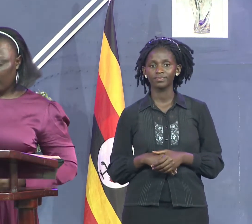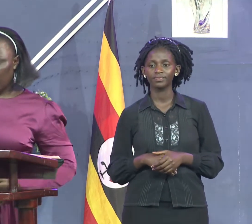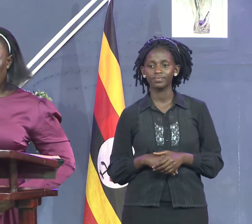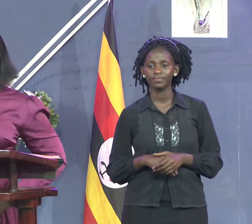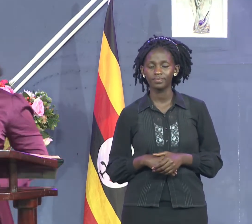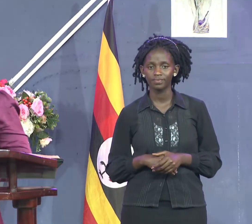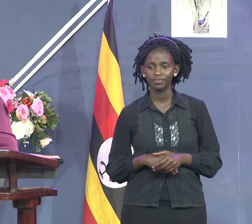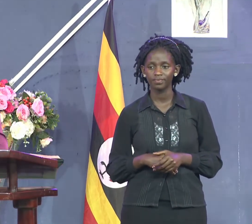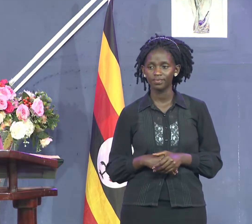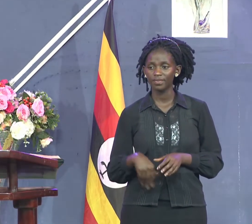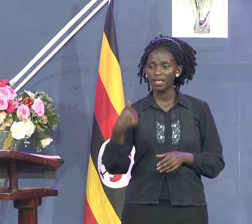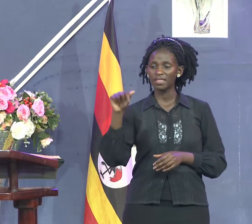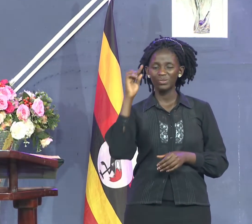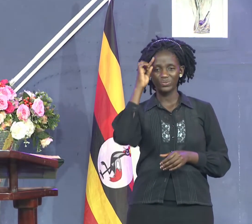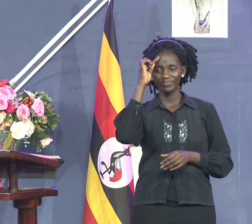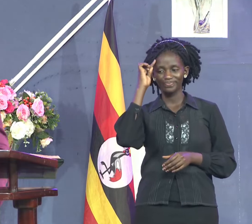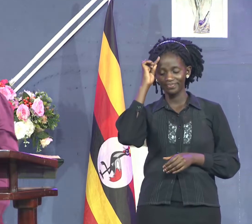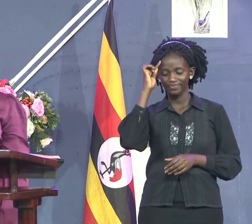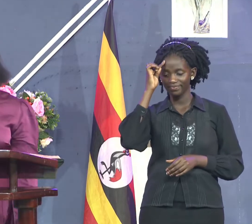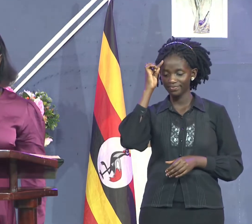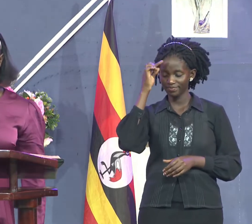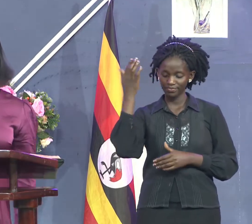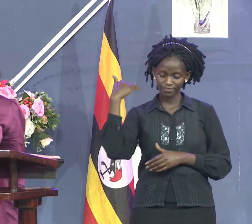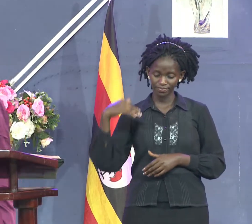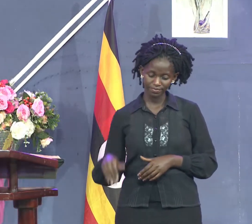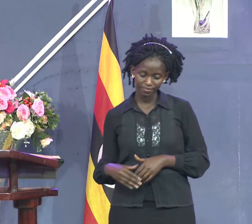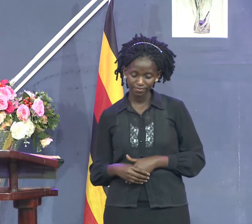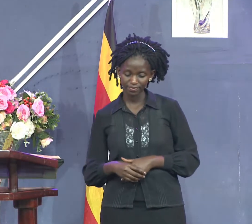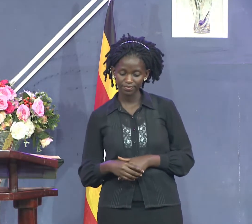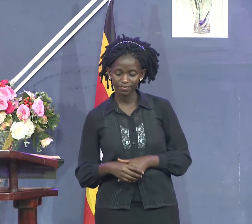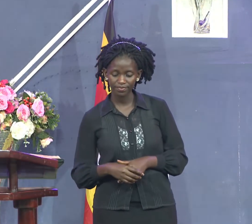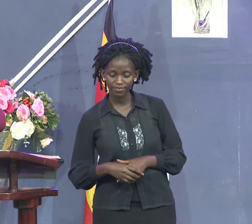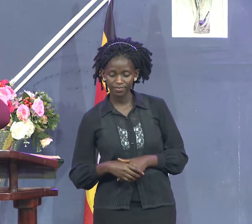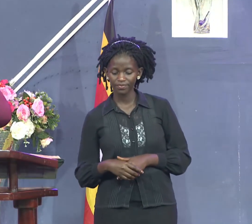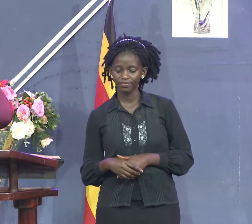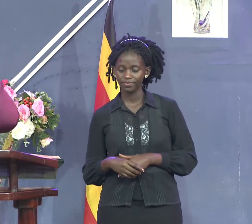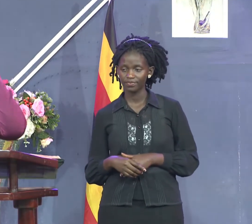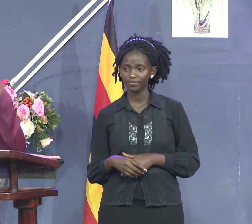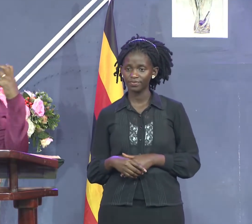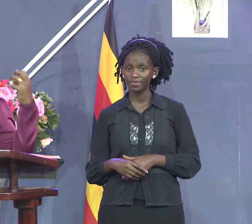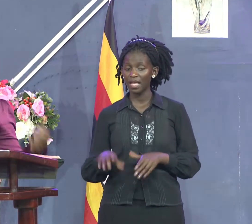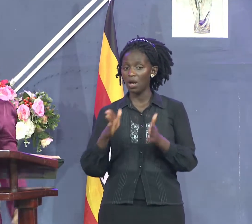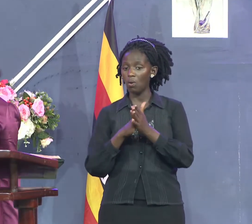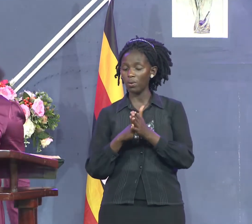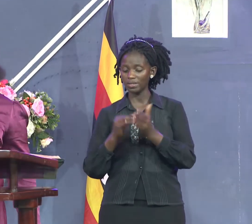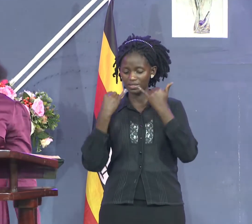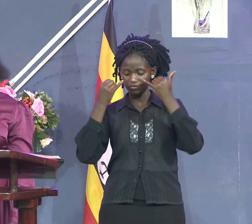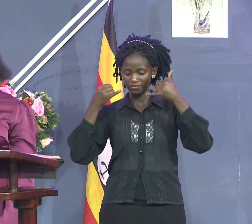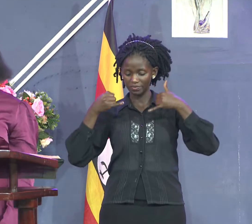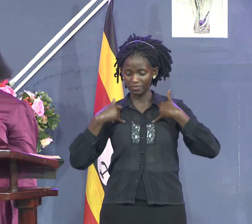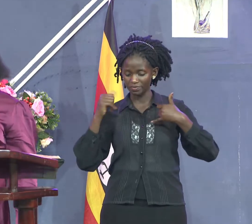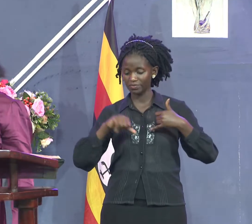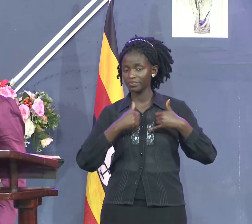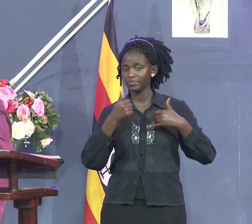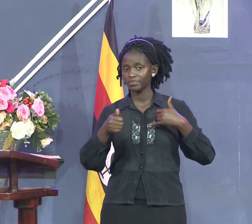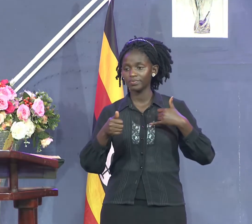grow. Nze nali ndowoza. As for me, I thought no, nali negamba. I had